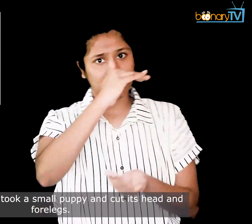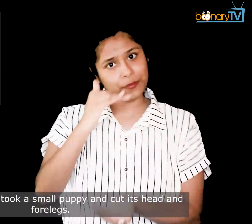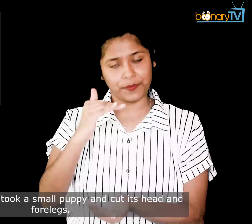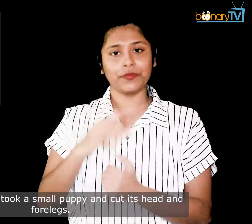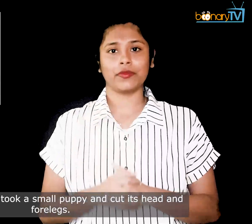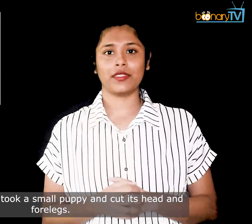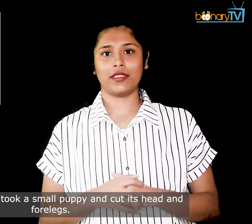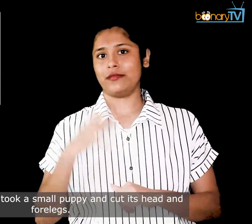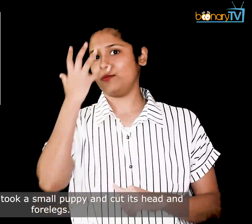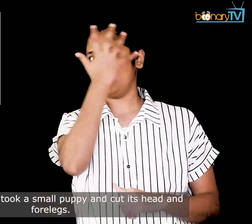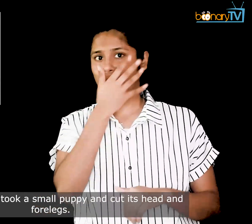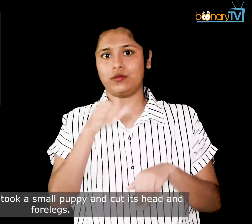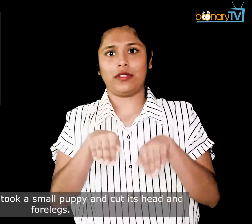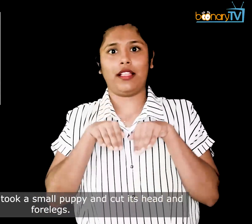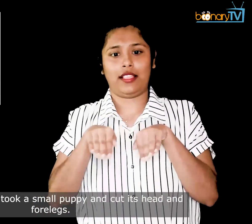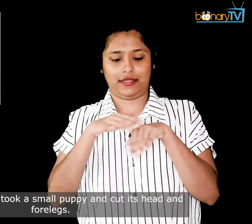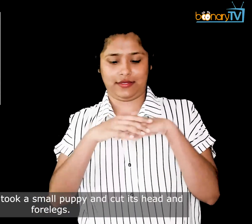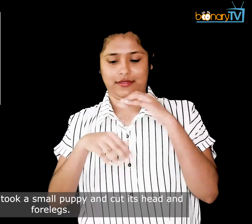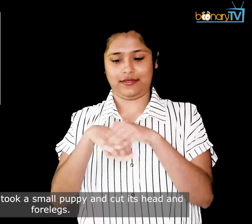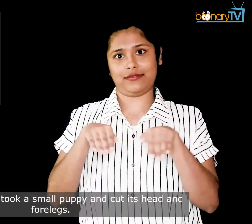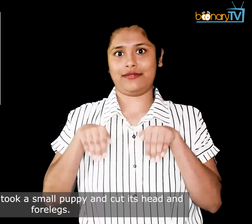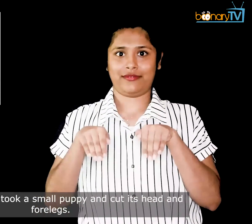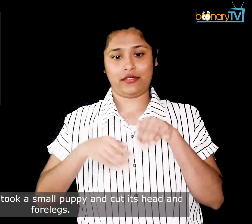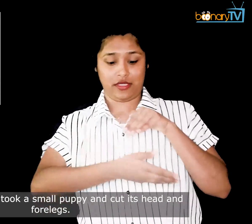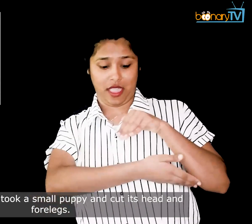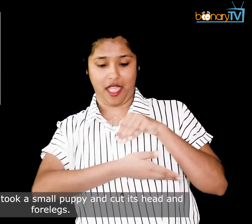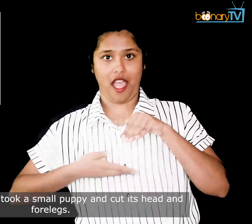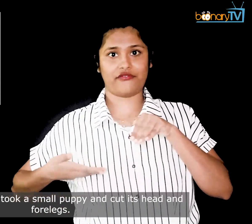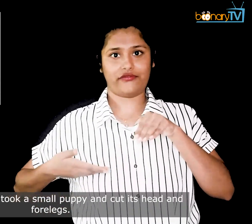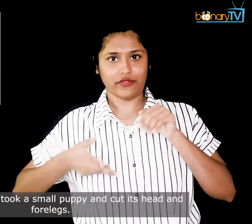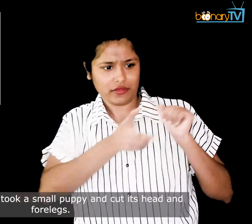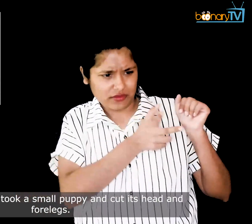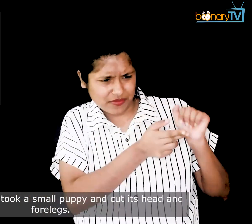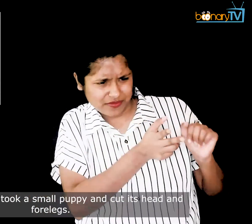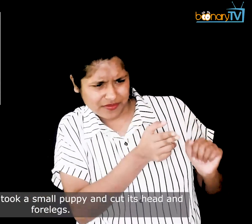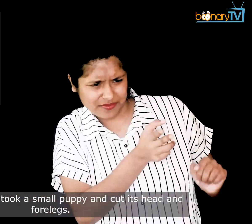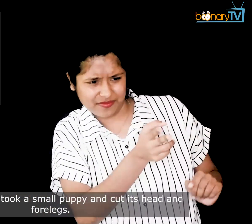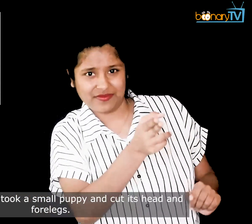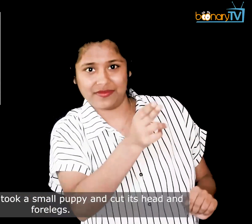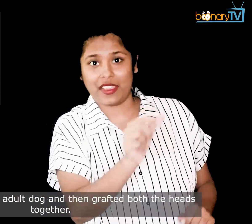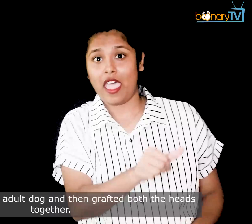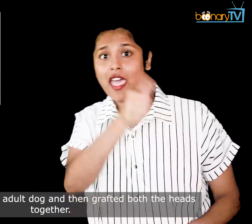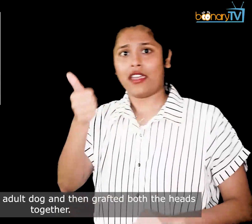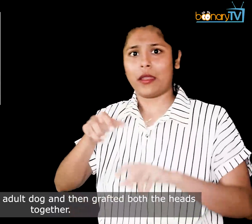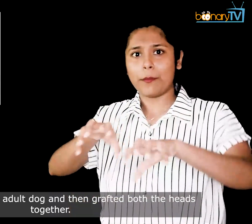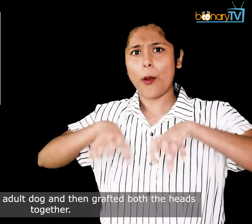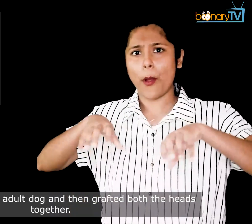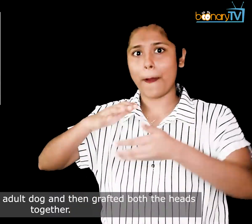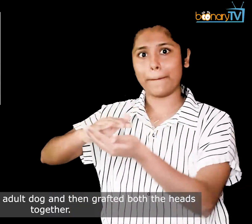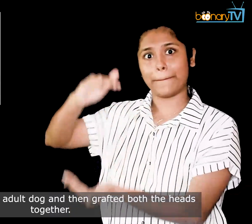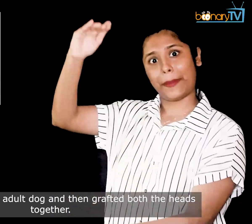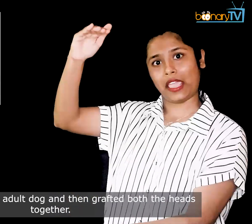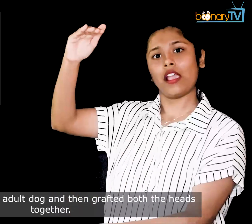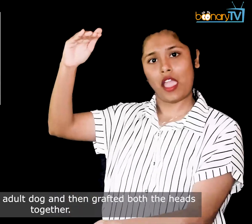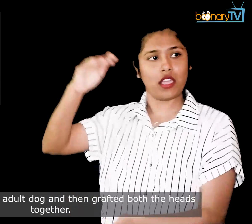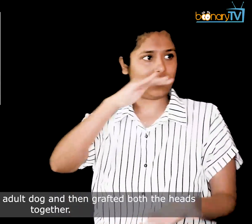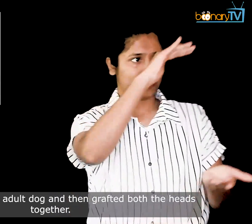cut its head and four legs. He took another big adult dog